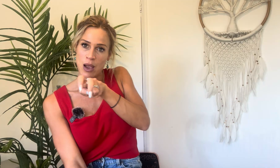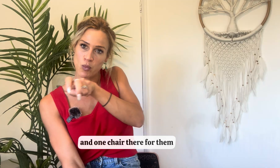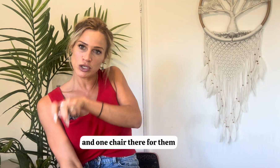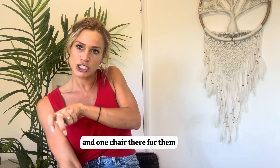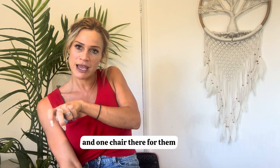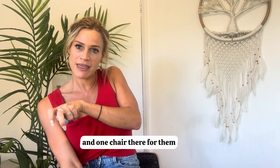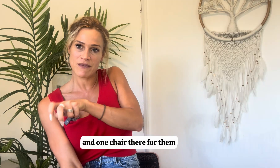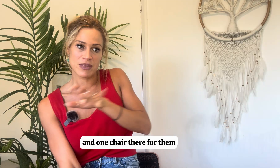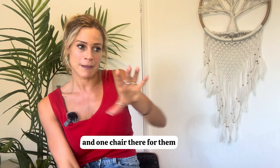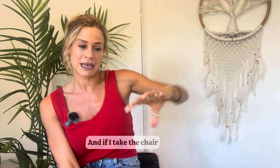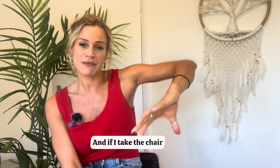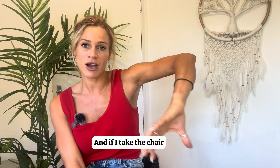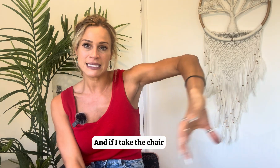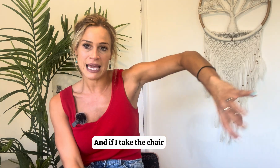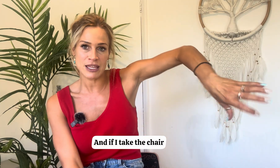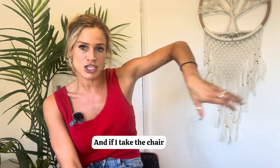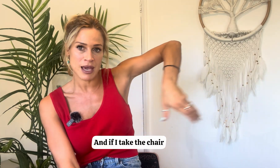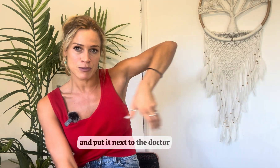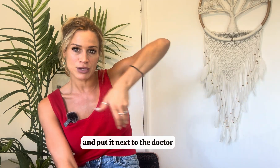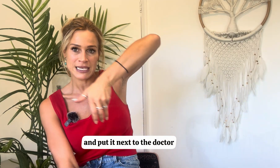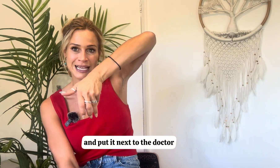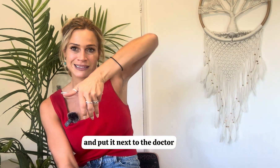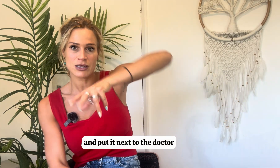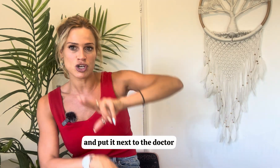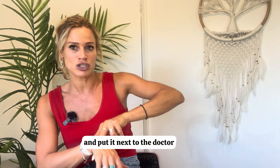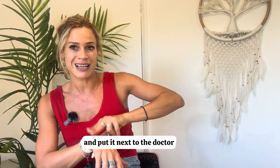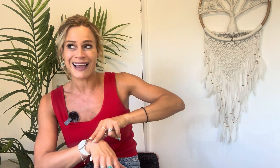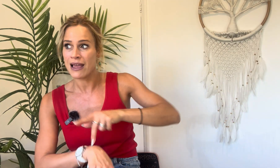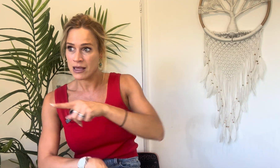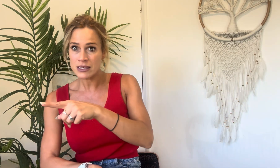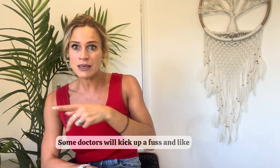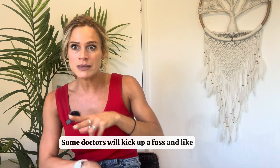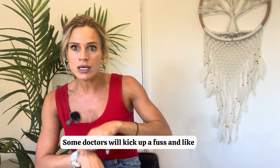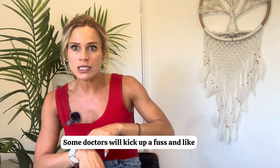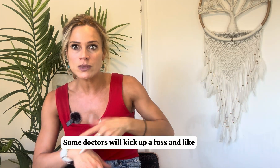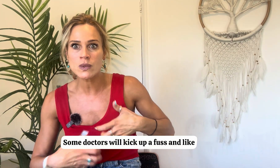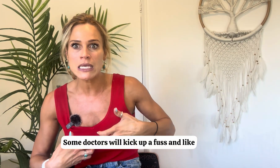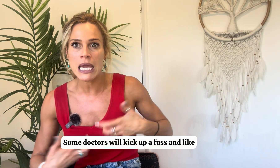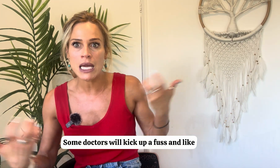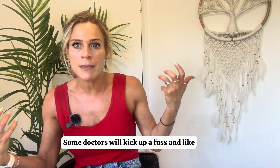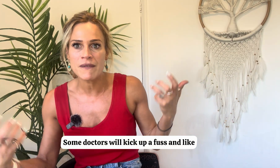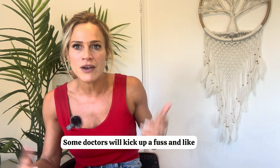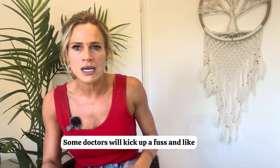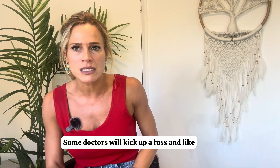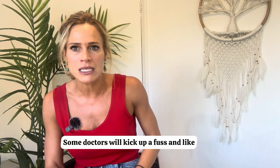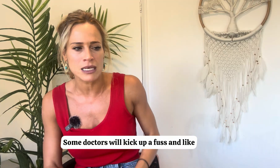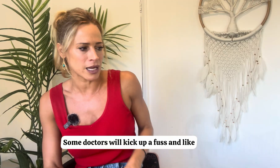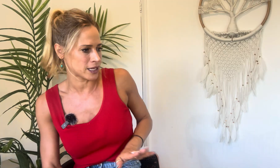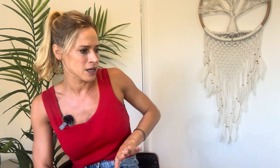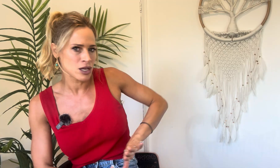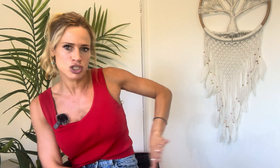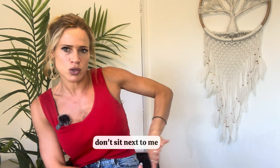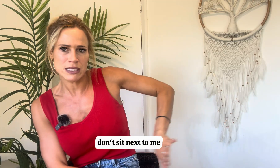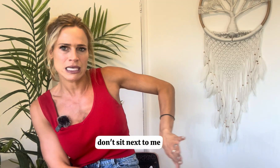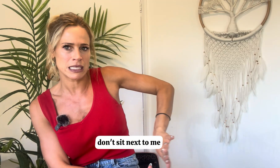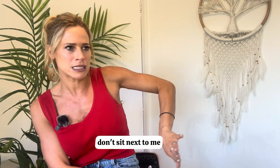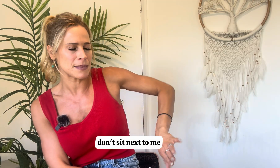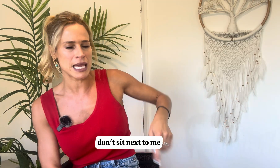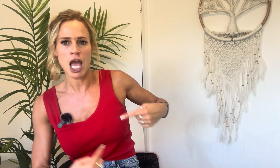and 1 chair there for them. And if I take the chair and put it next to the doctor, some doctors will kick up a fuss and like, don't sit next to me.